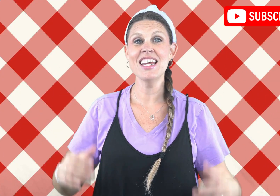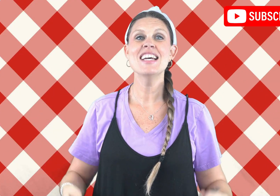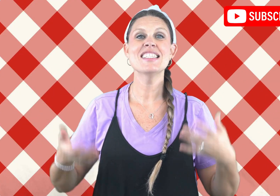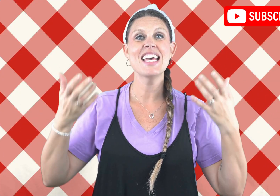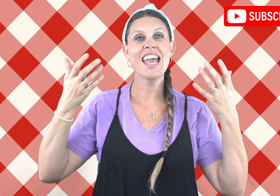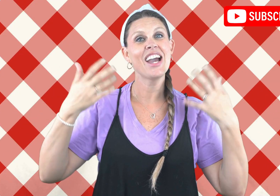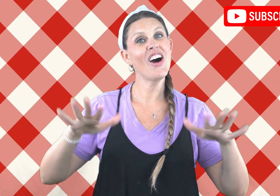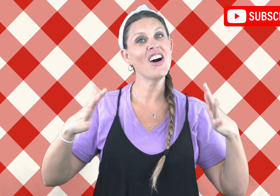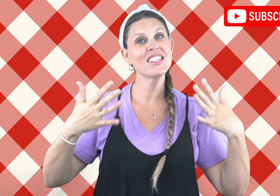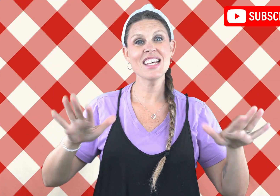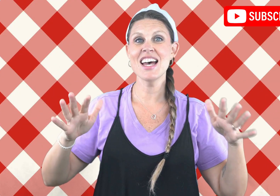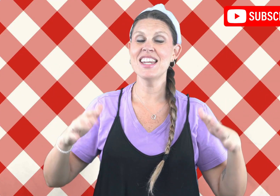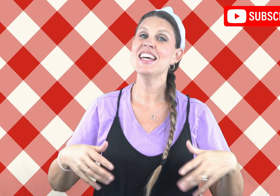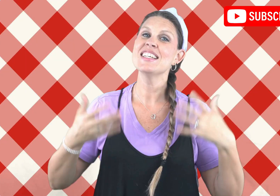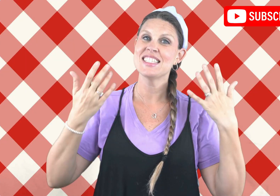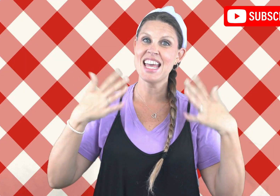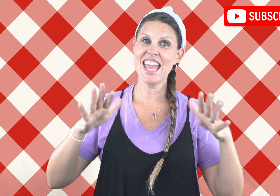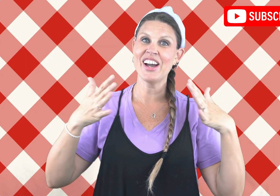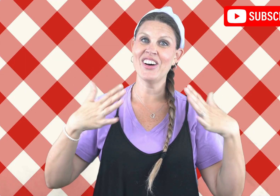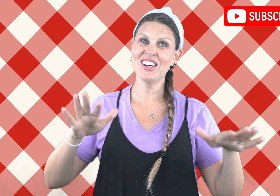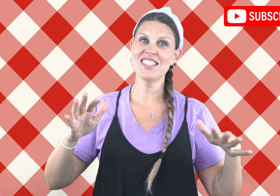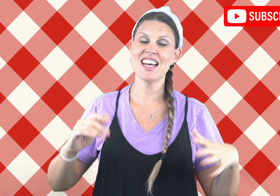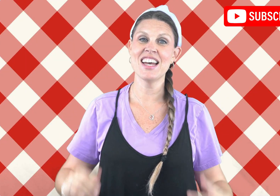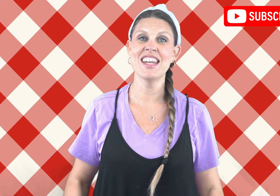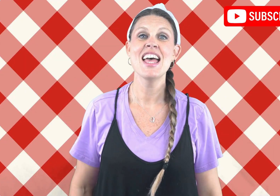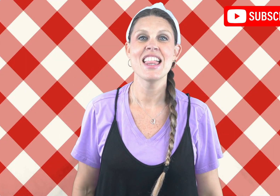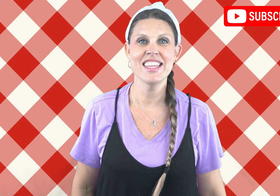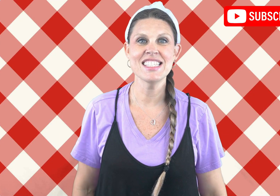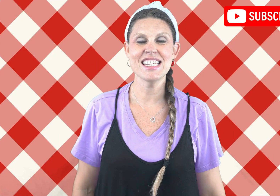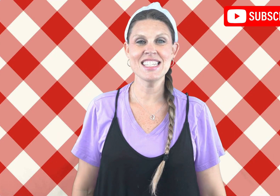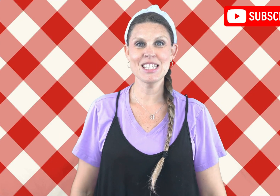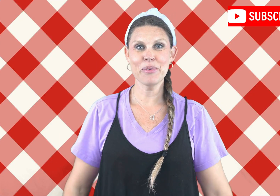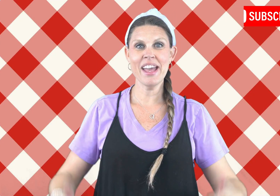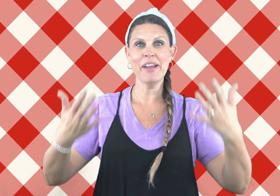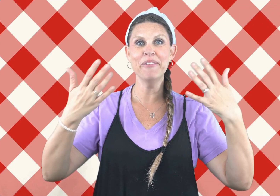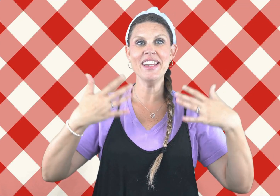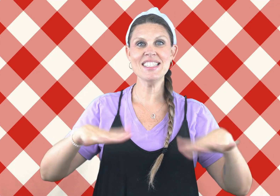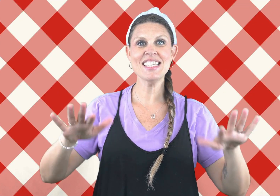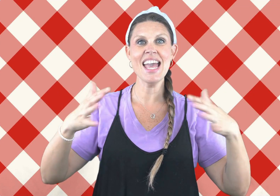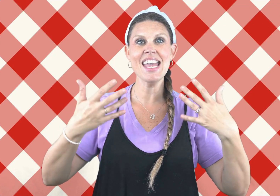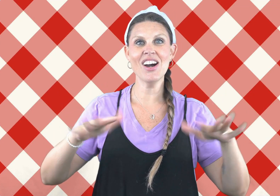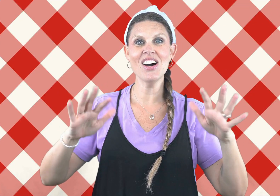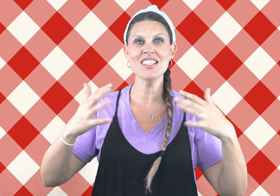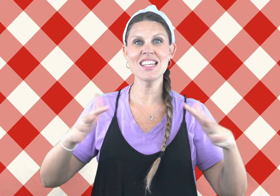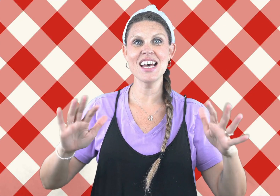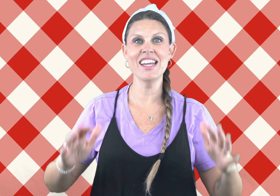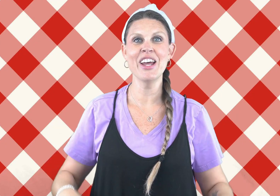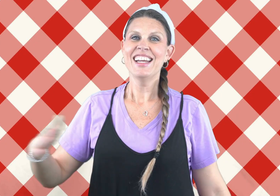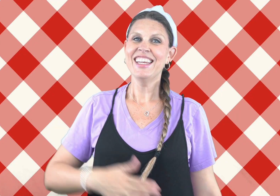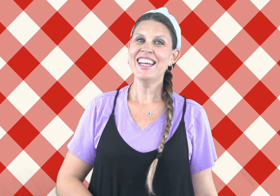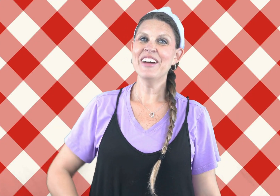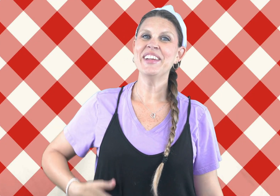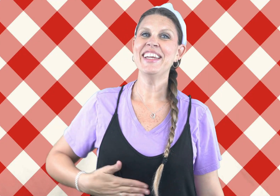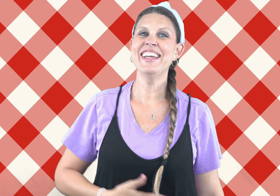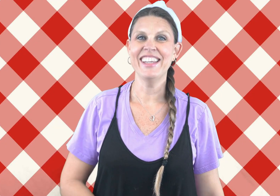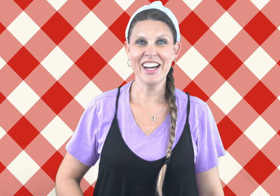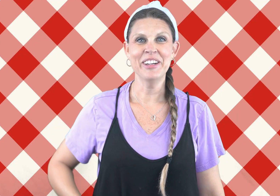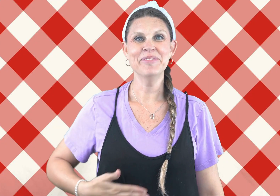done, say all done, say all done. This is the way we say all done, yummy,